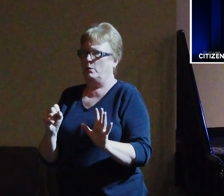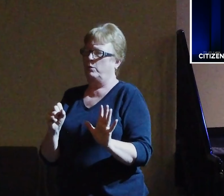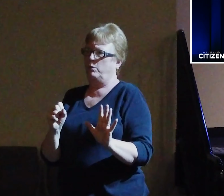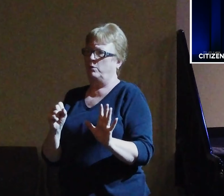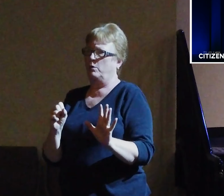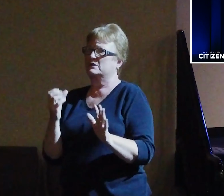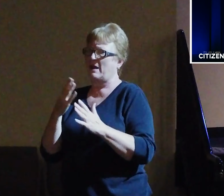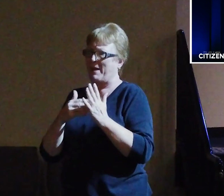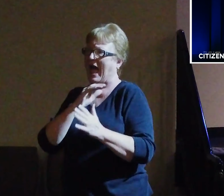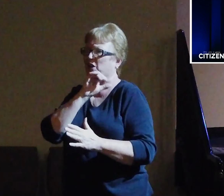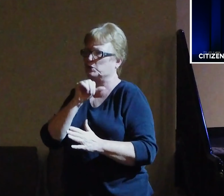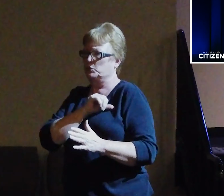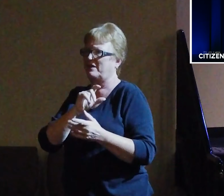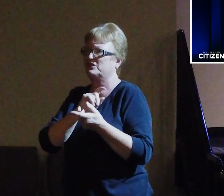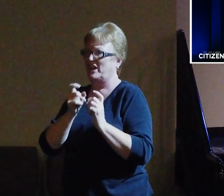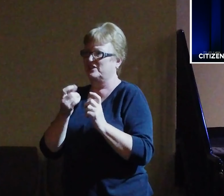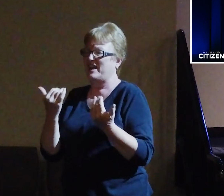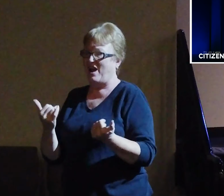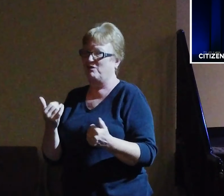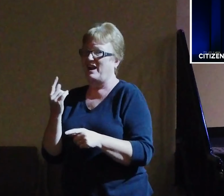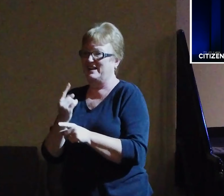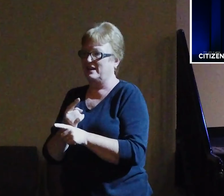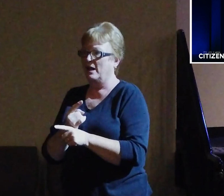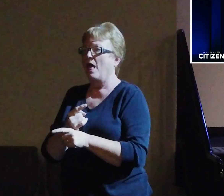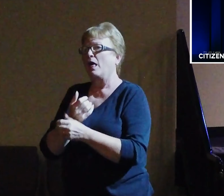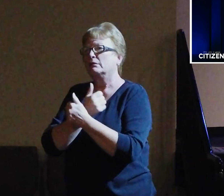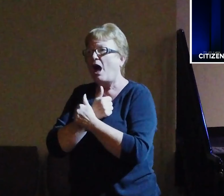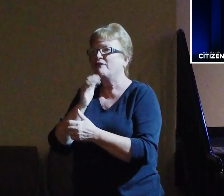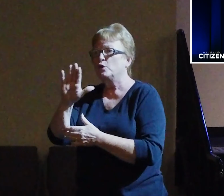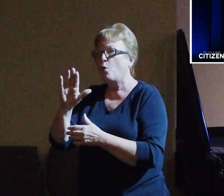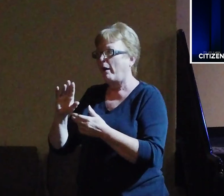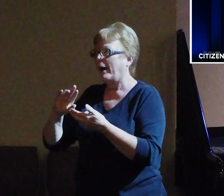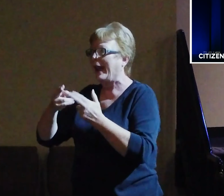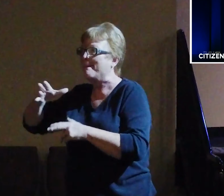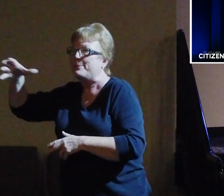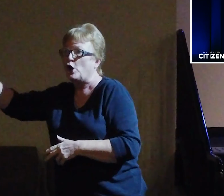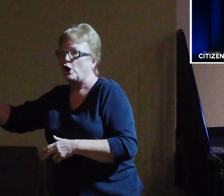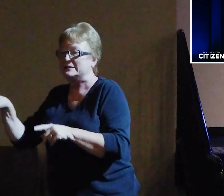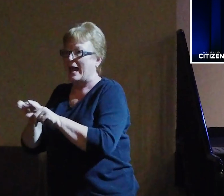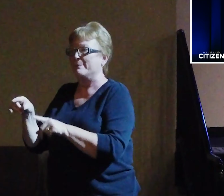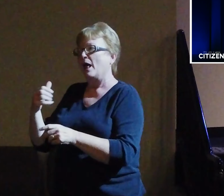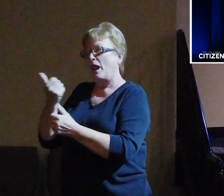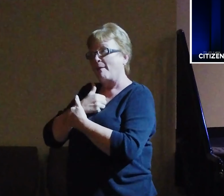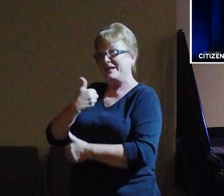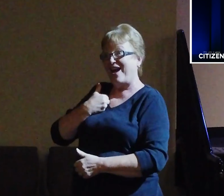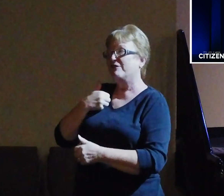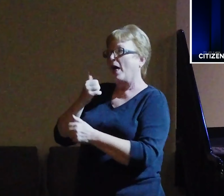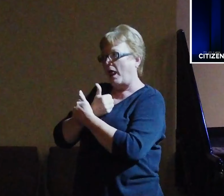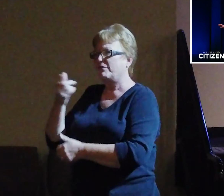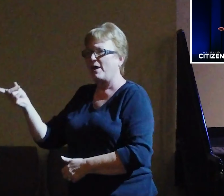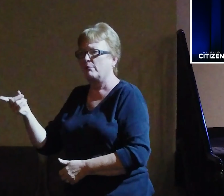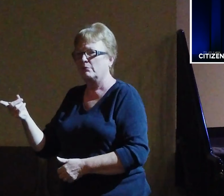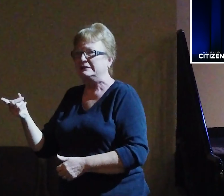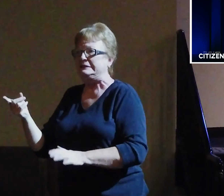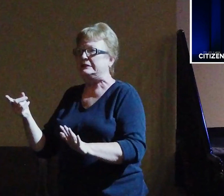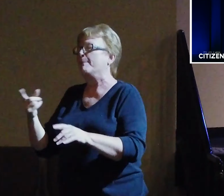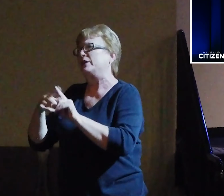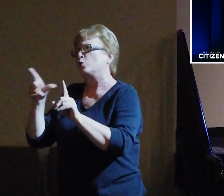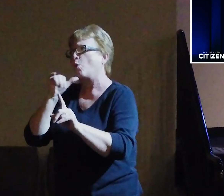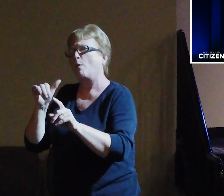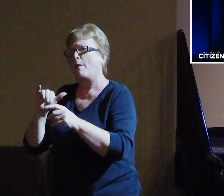And love your neighbor as yourself, being demoted to merely just don't get anyone sick,